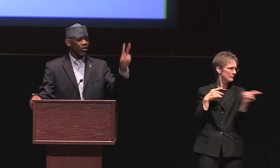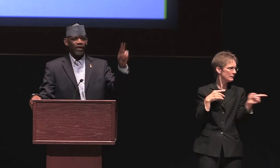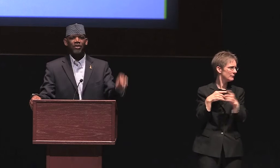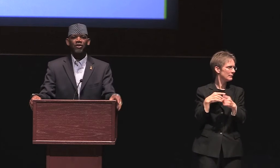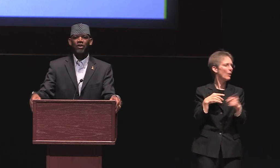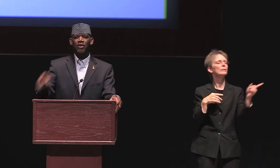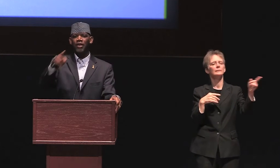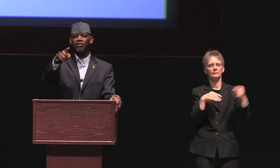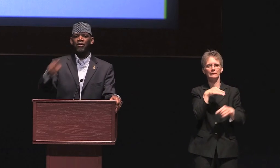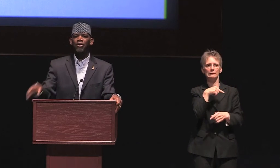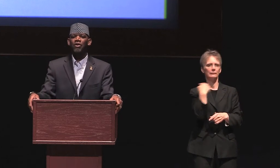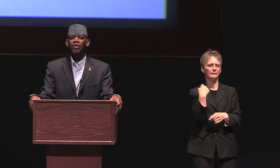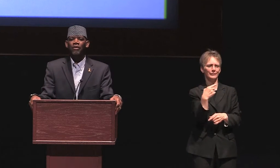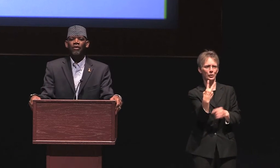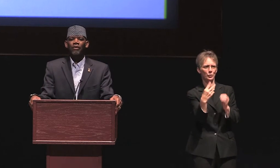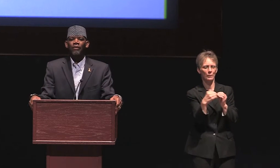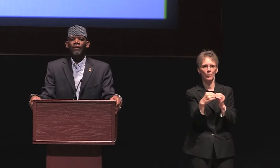2 more questions. Yes, sir.